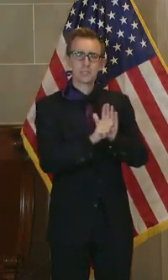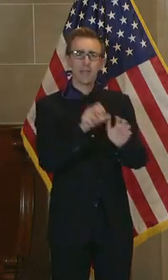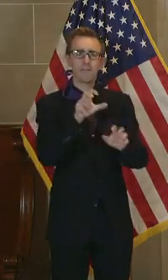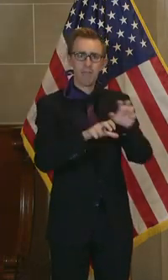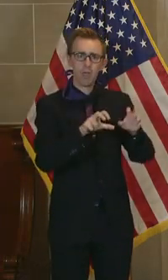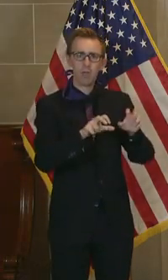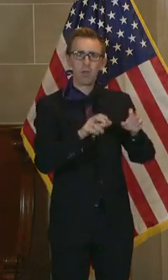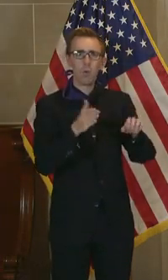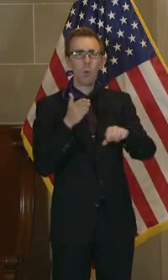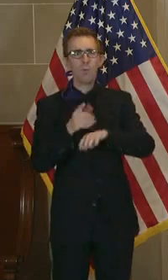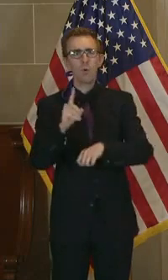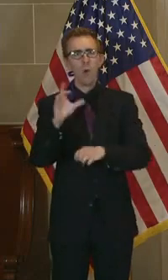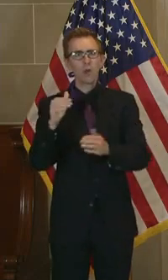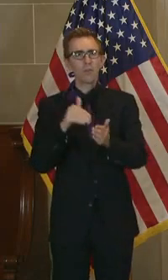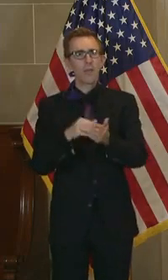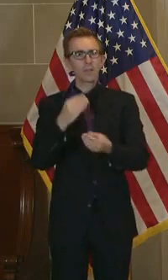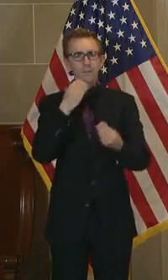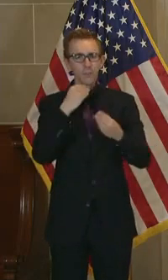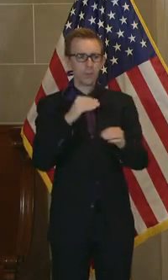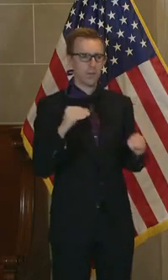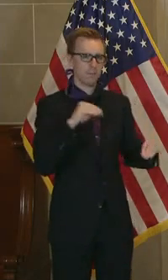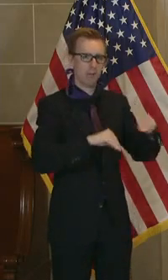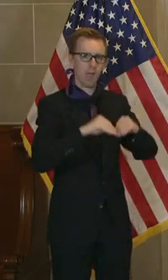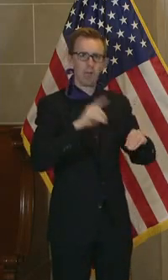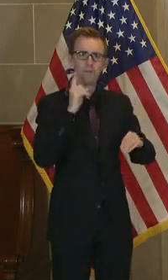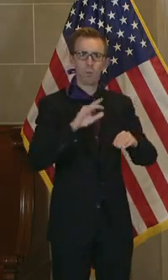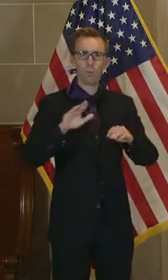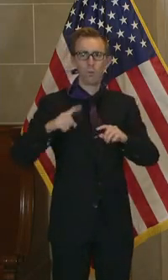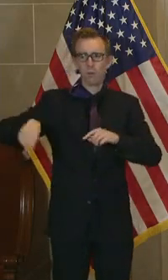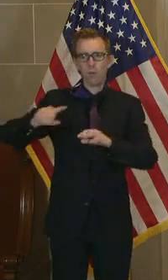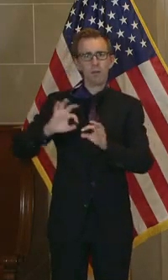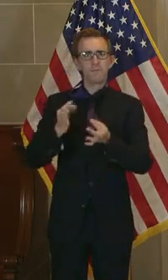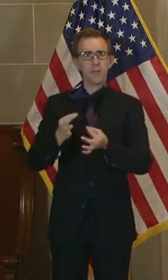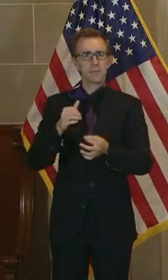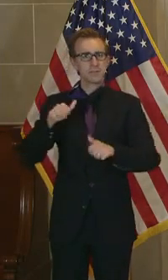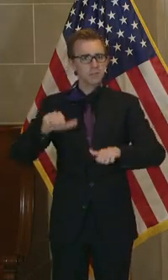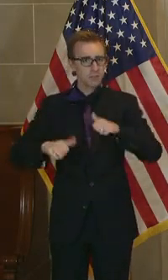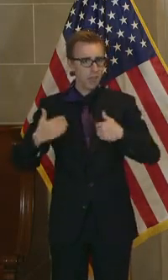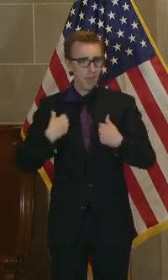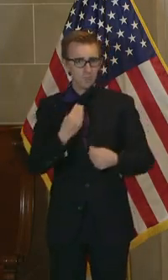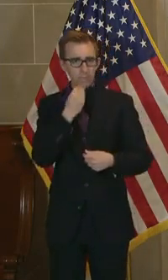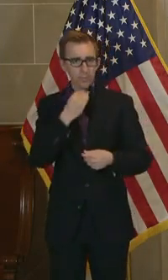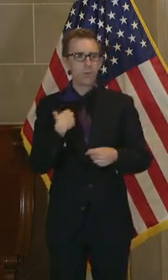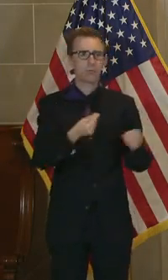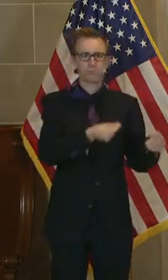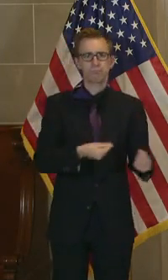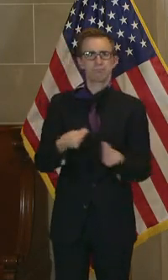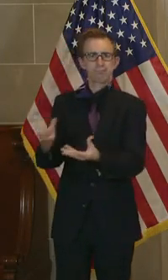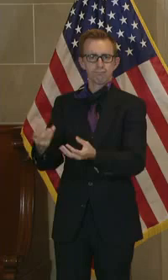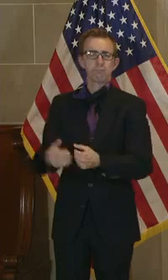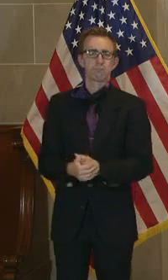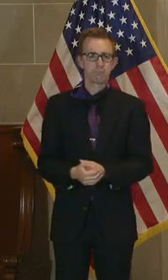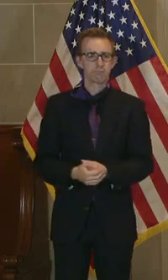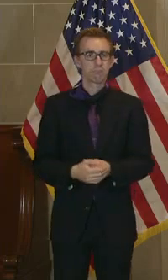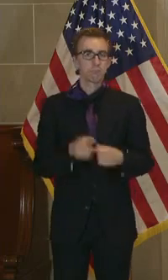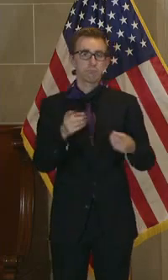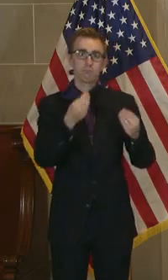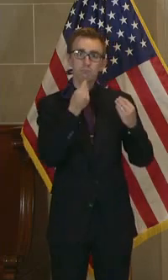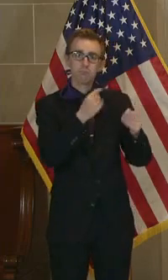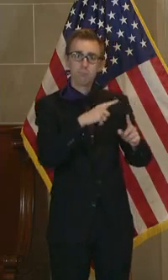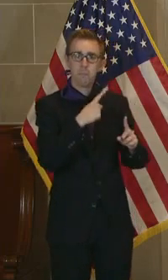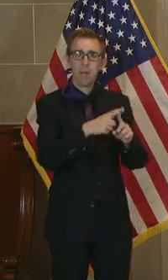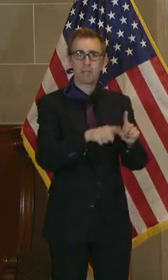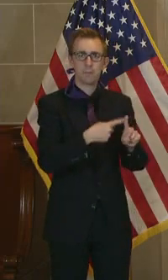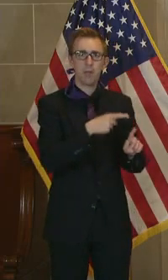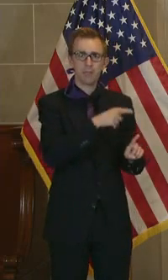than 100,000 meals are packed for families who are food insecure. We have great news on this event as well. The Planning